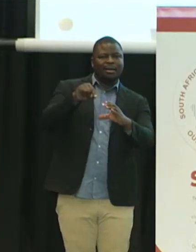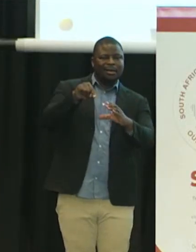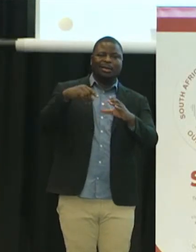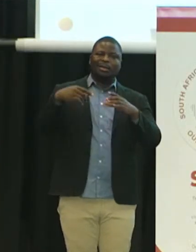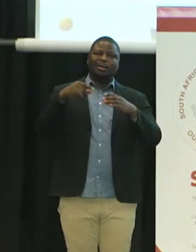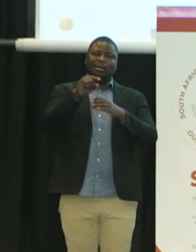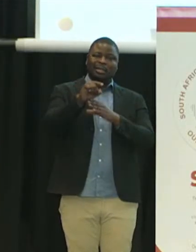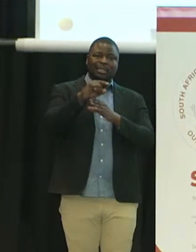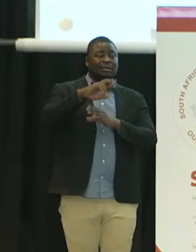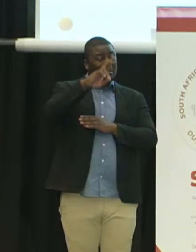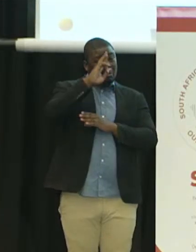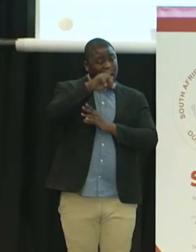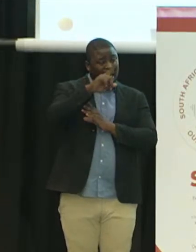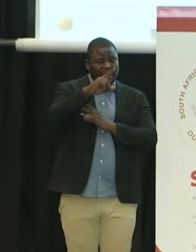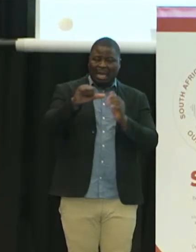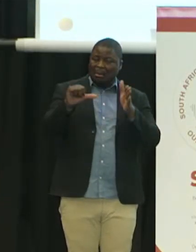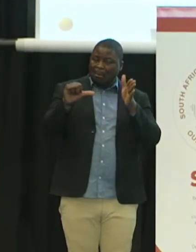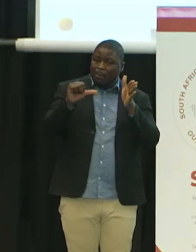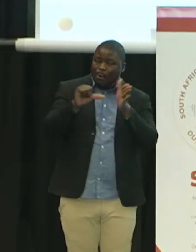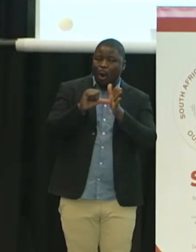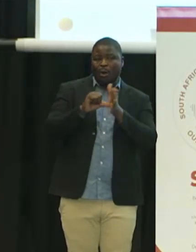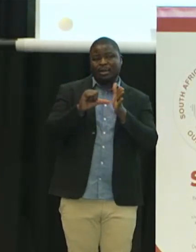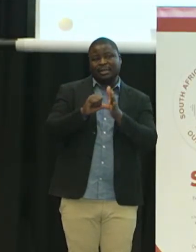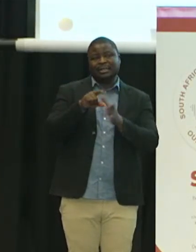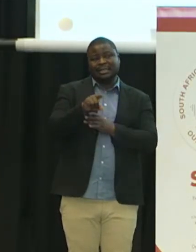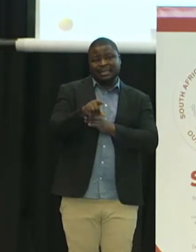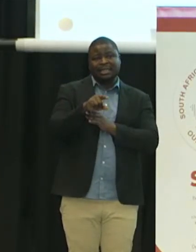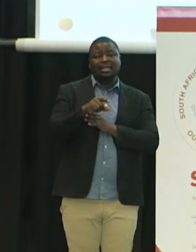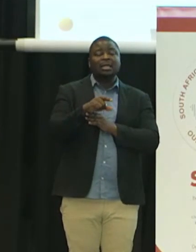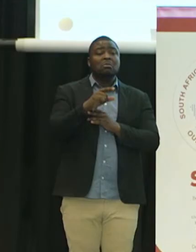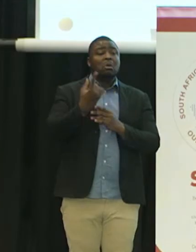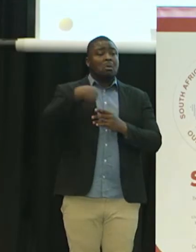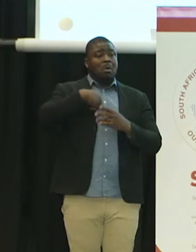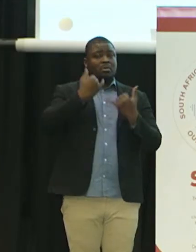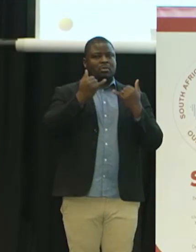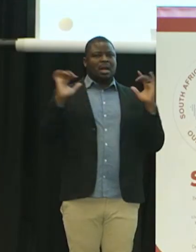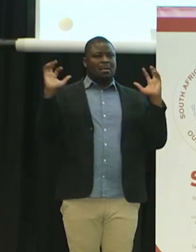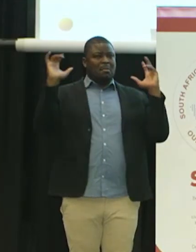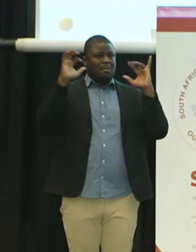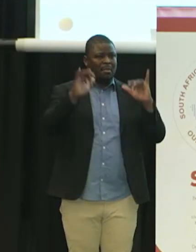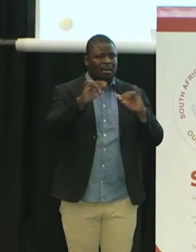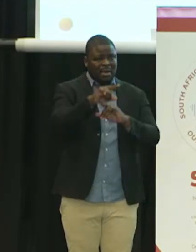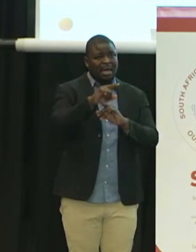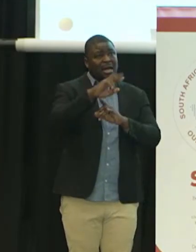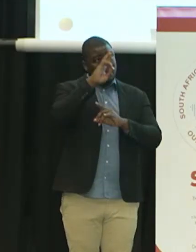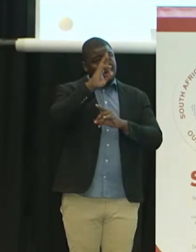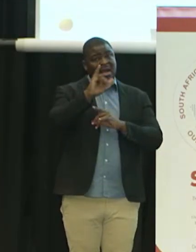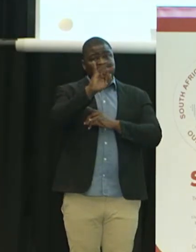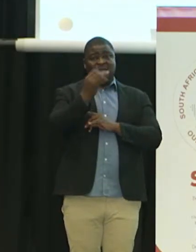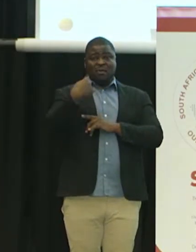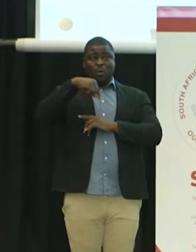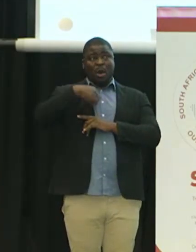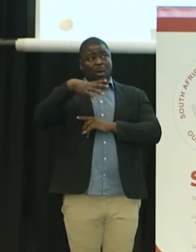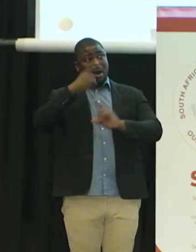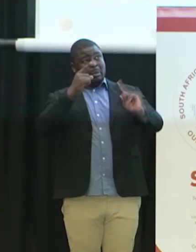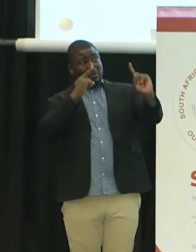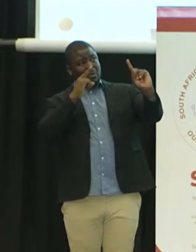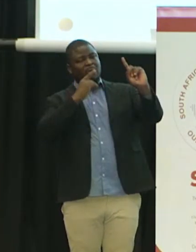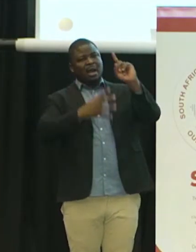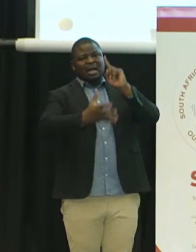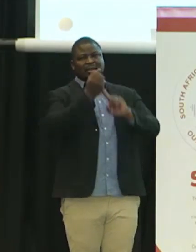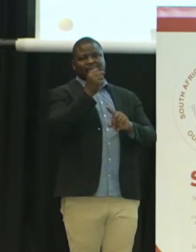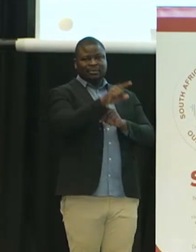here, we must also mind the fact that for us to win the battle of key population, even the young